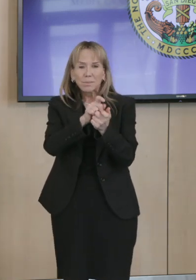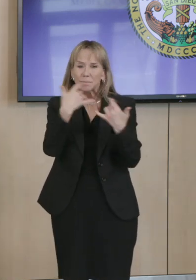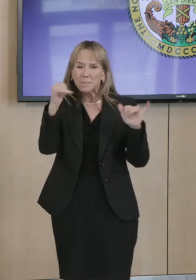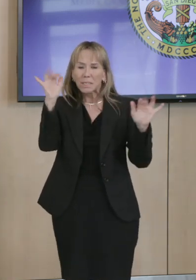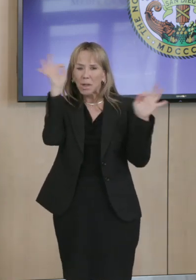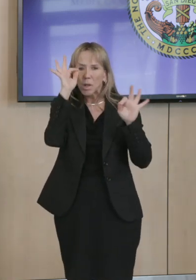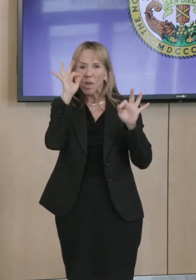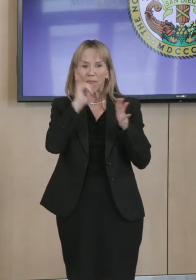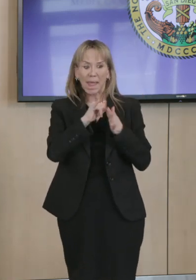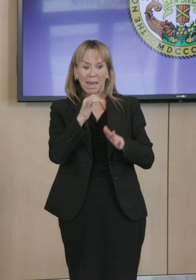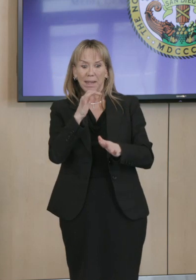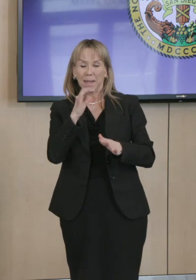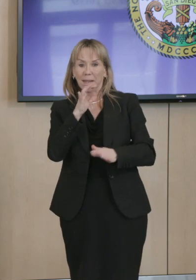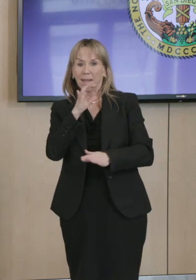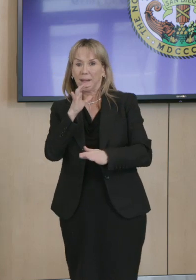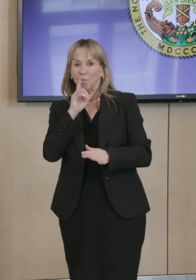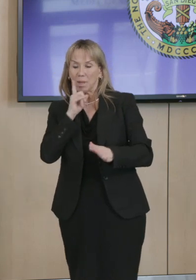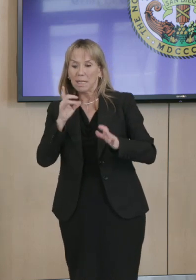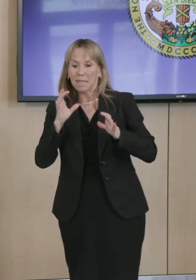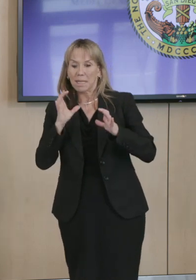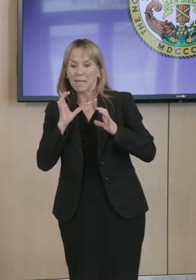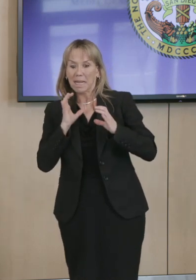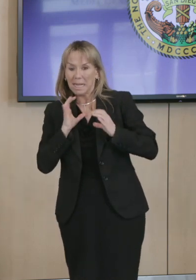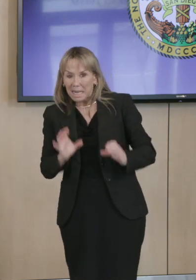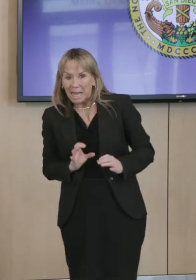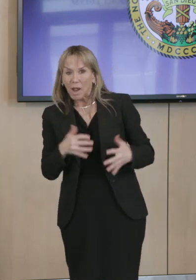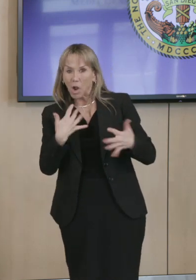is a client of that service who is COVID positive.